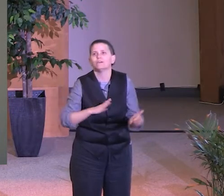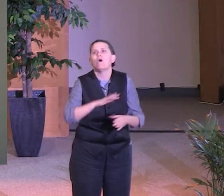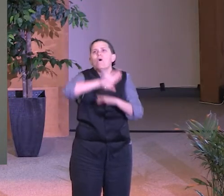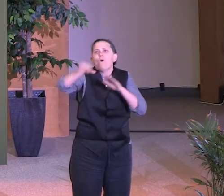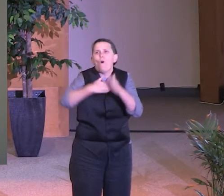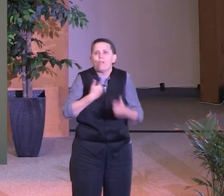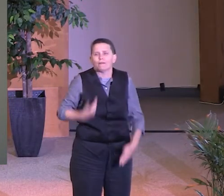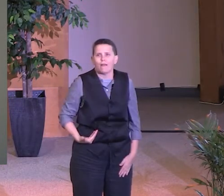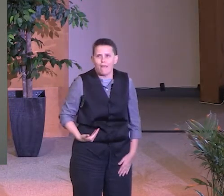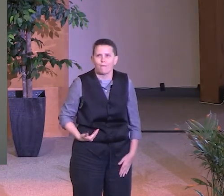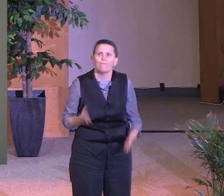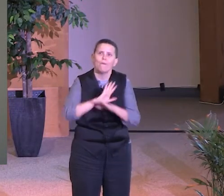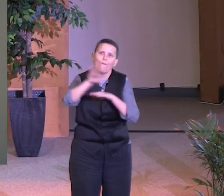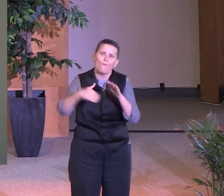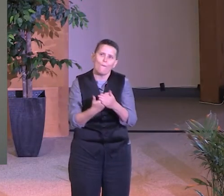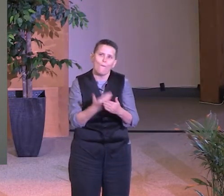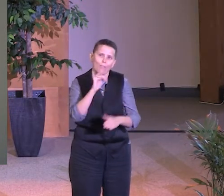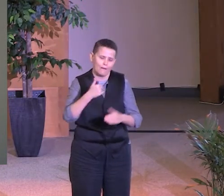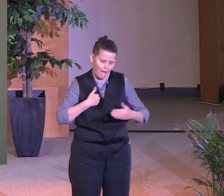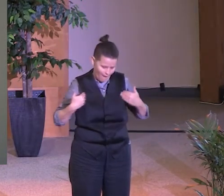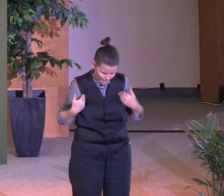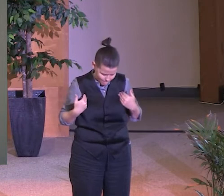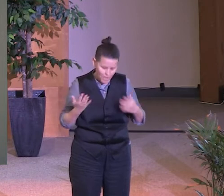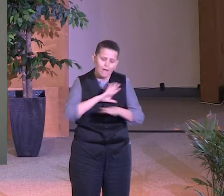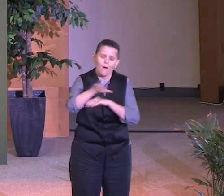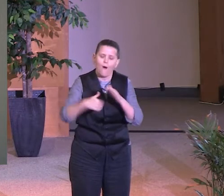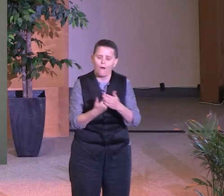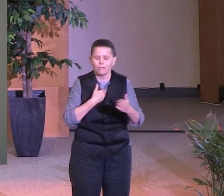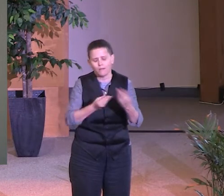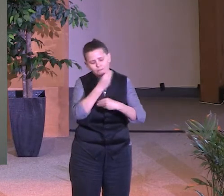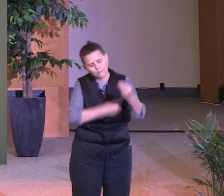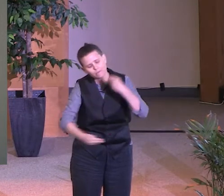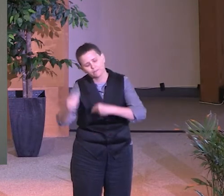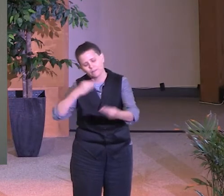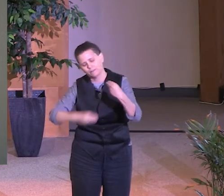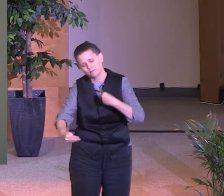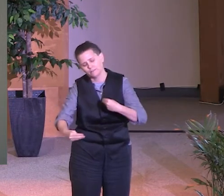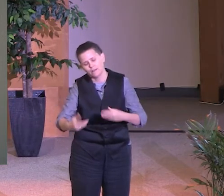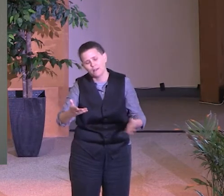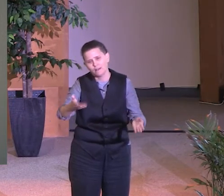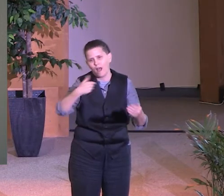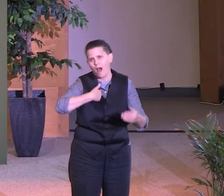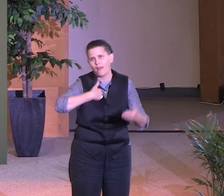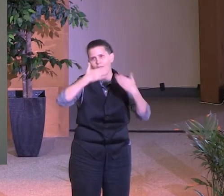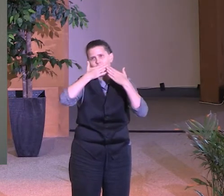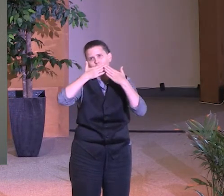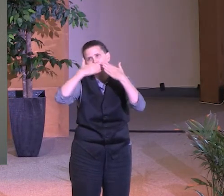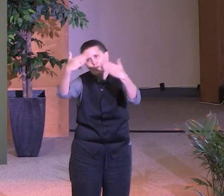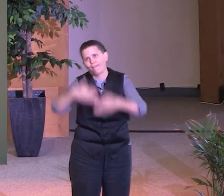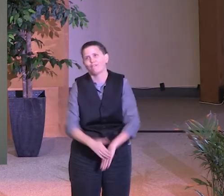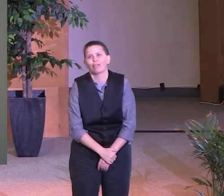multiplies all that I am, all that I have, all that I circulate, and I